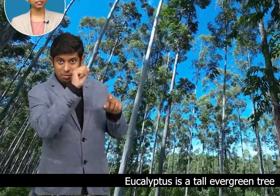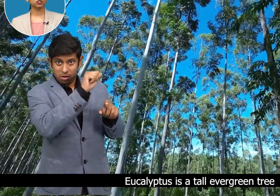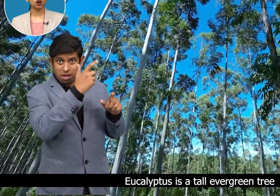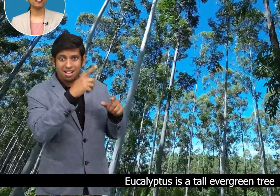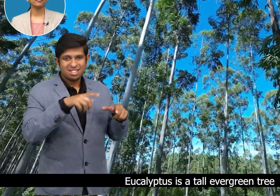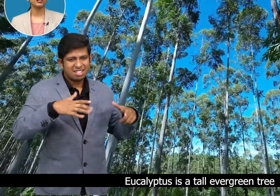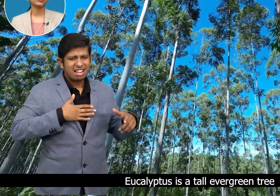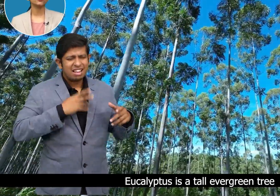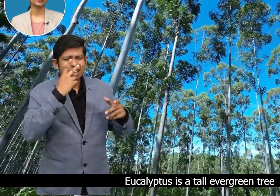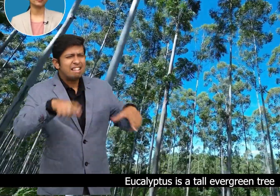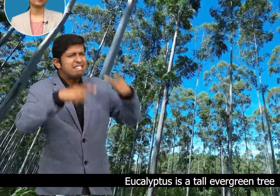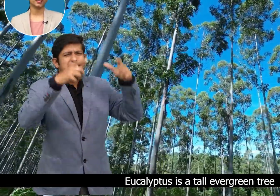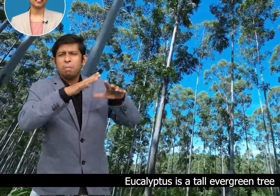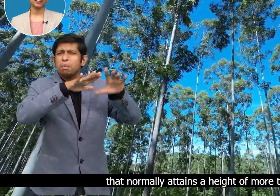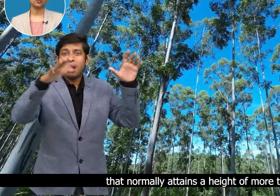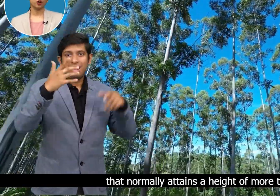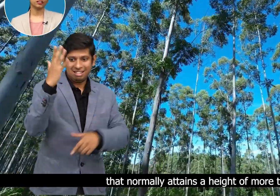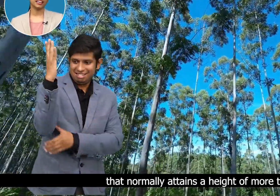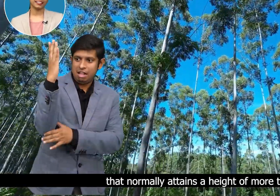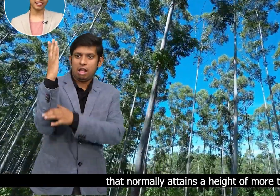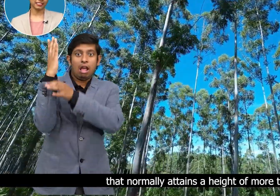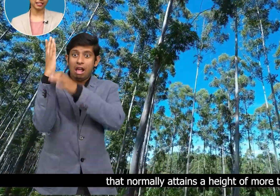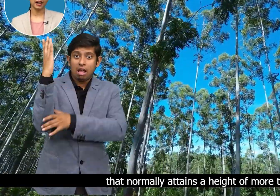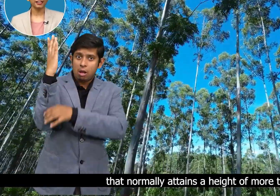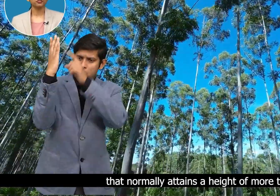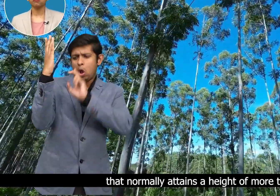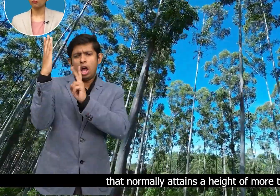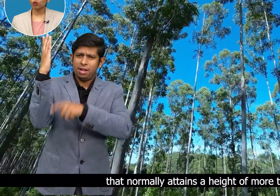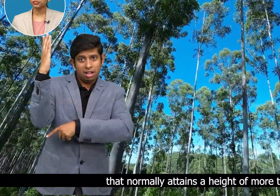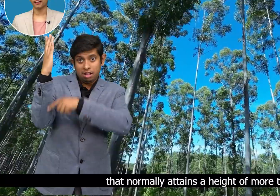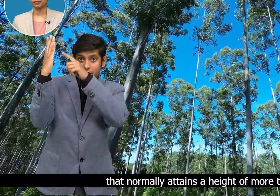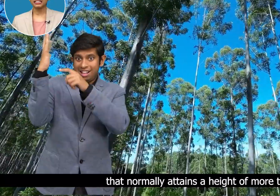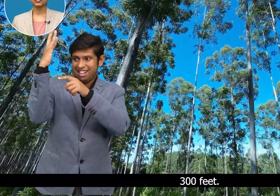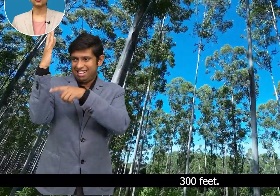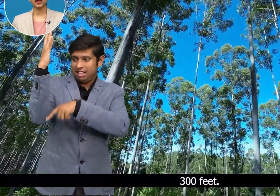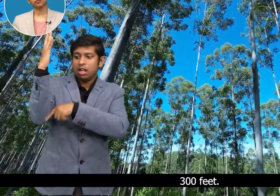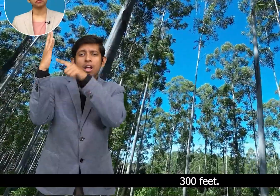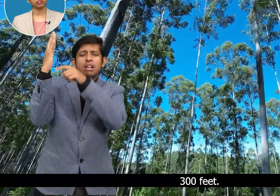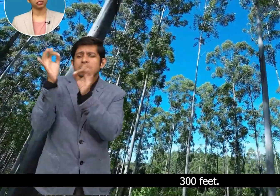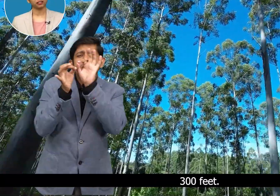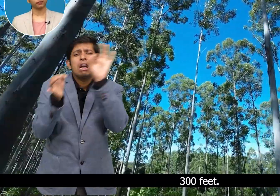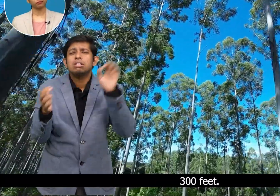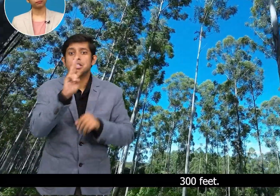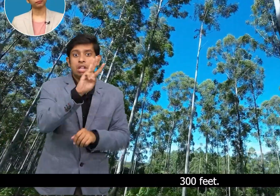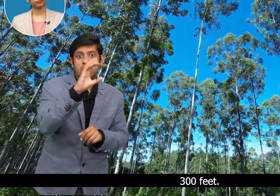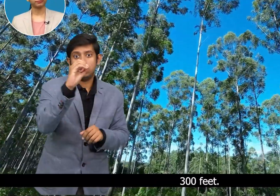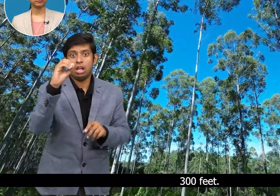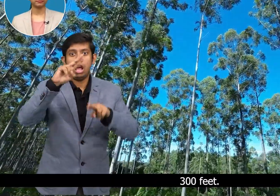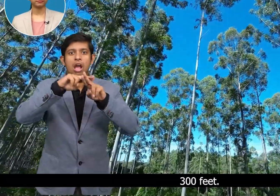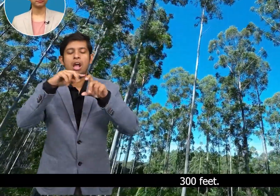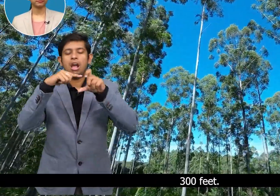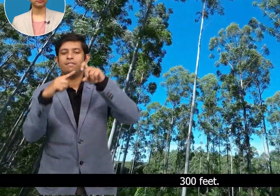Eucalyptus is a tall evergreen tree that normally attains a height of more than 300 feet.